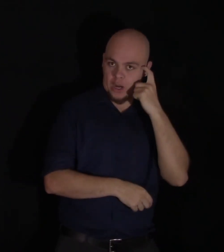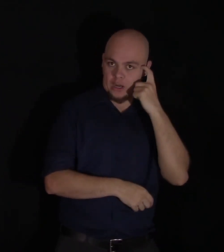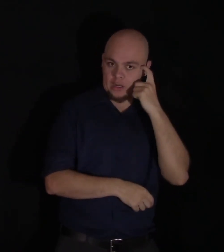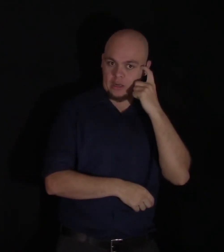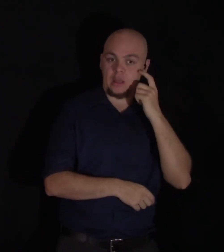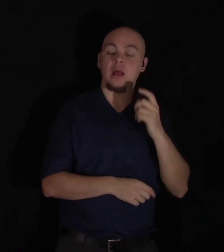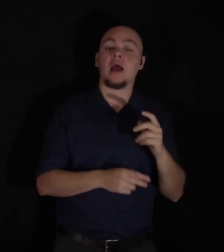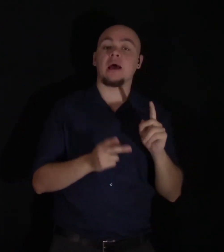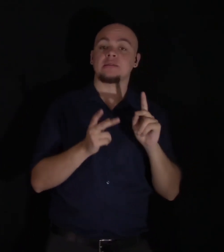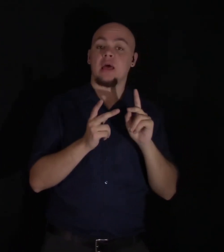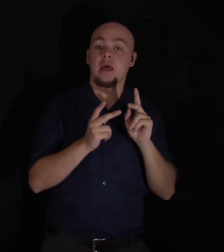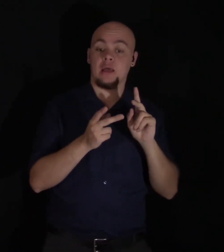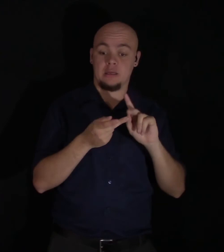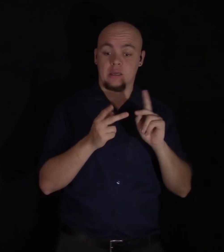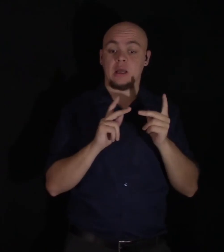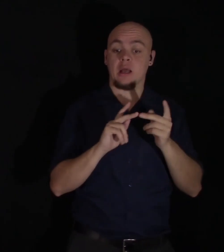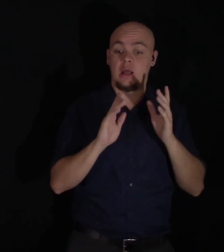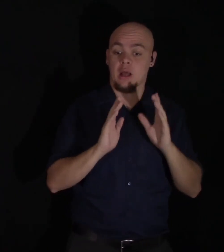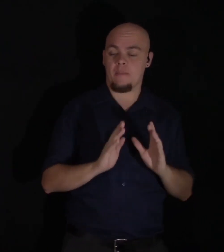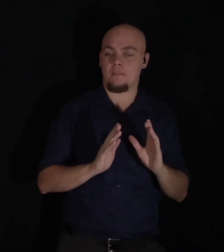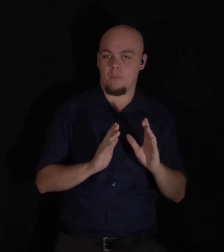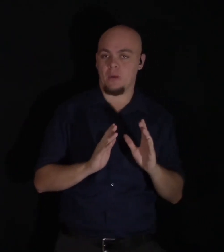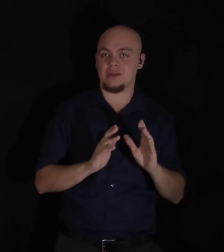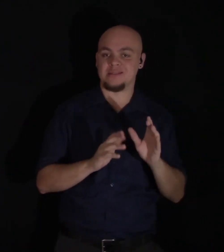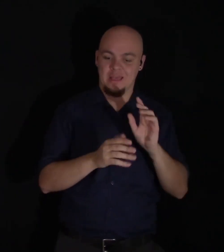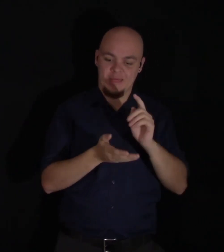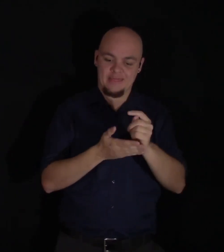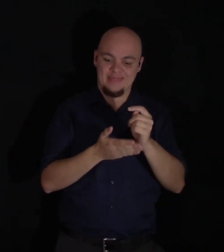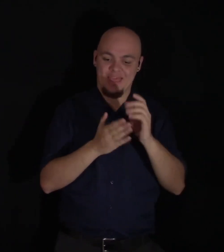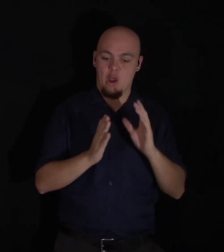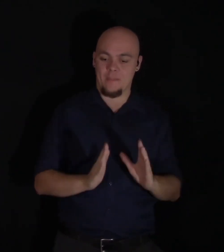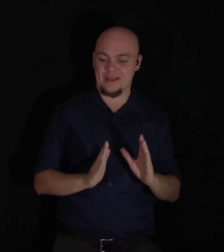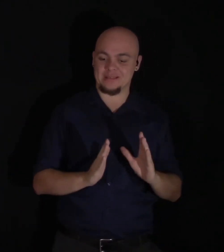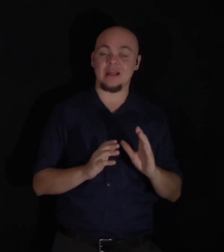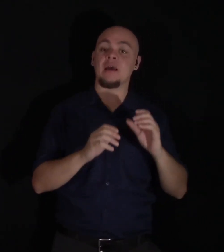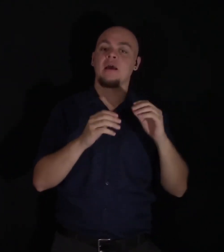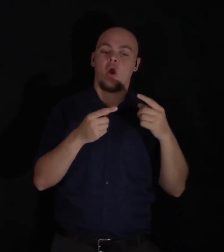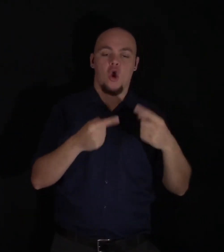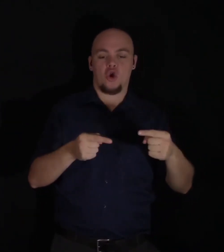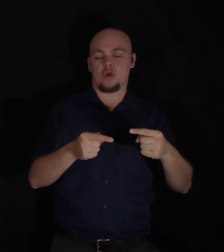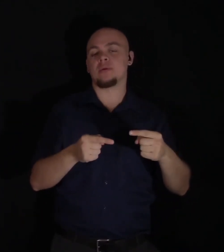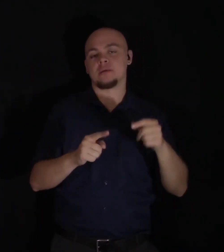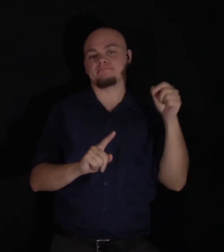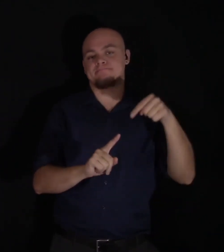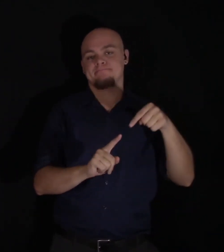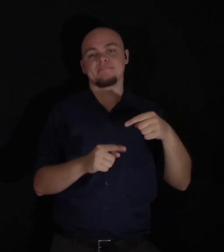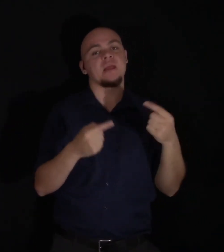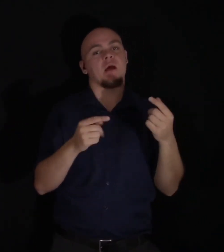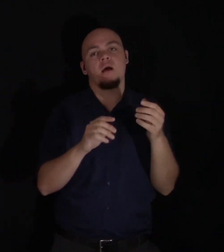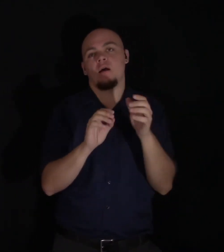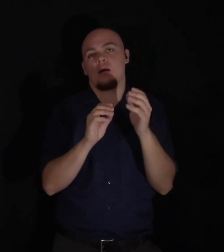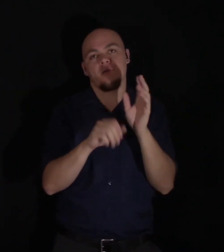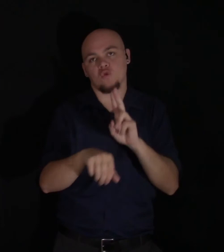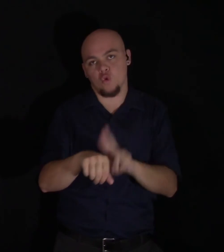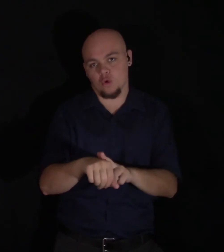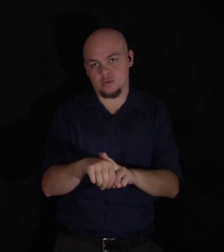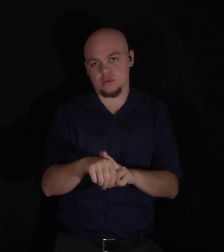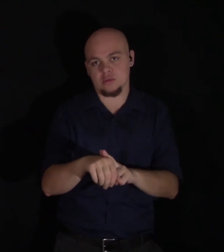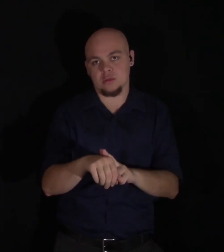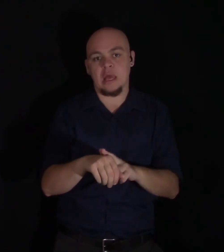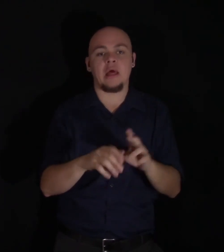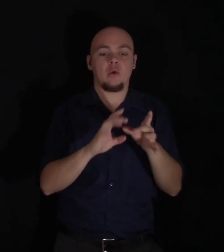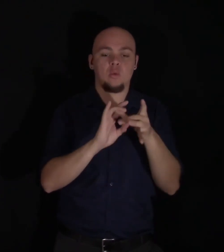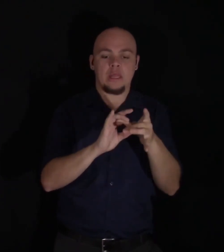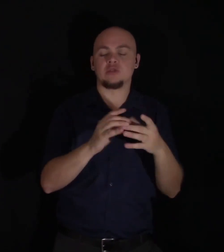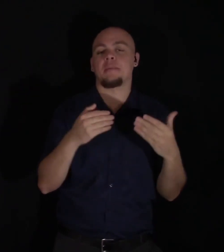couples therapist, I can tell you that fighting in and of itself is inevitable. There is no relationship without conflict.